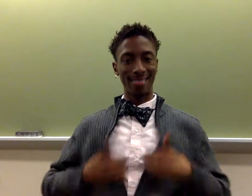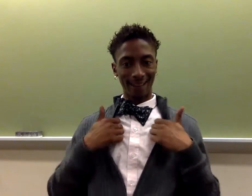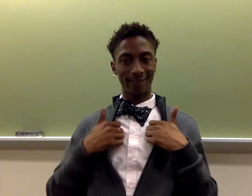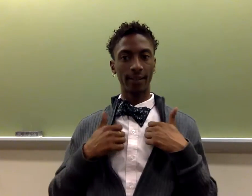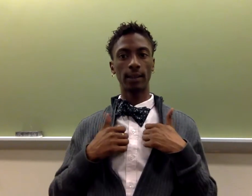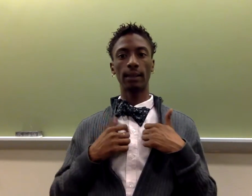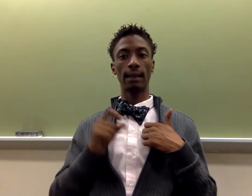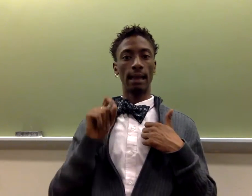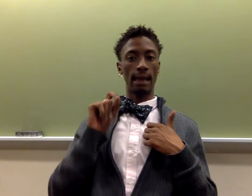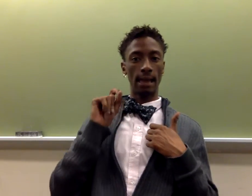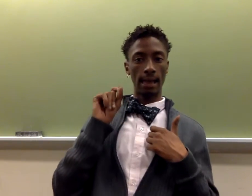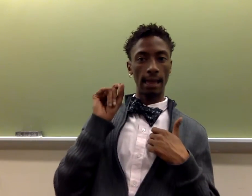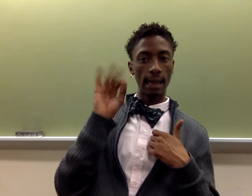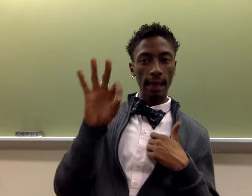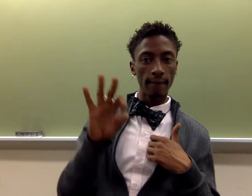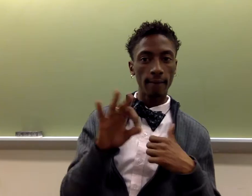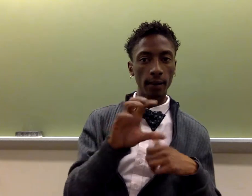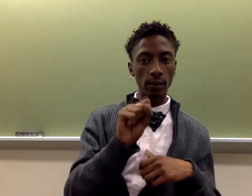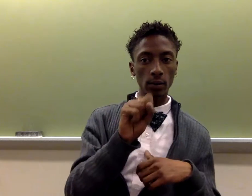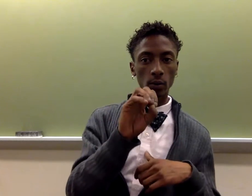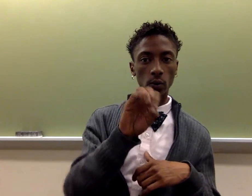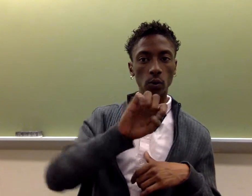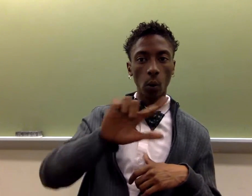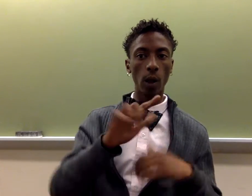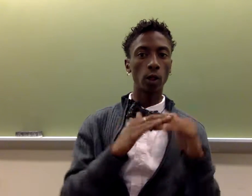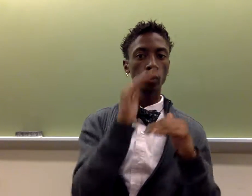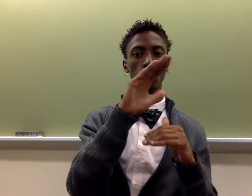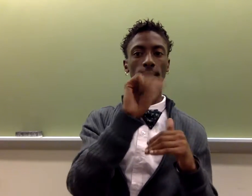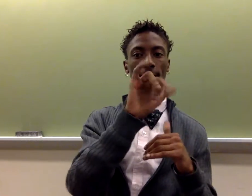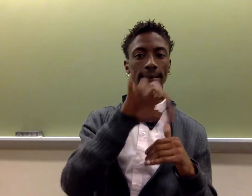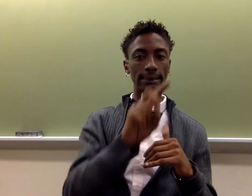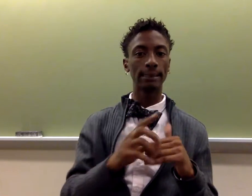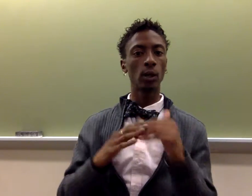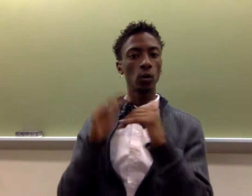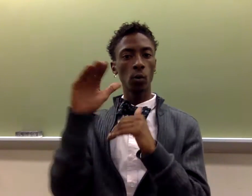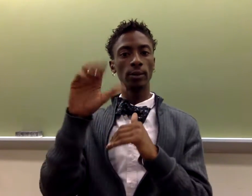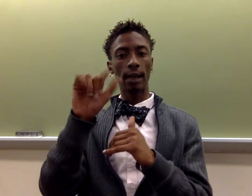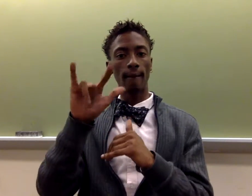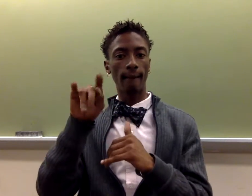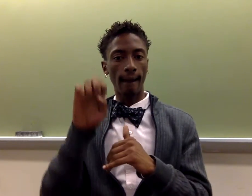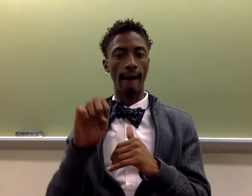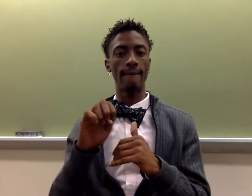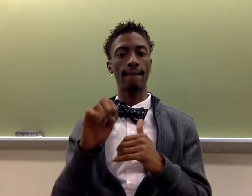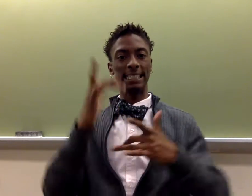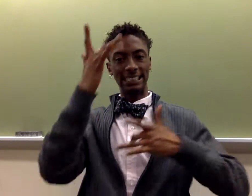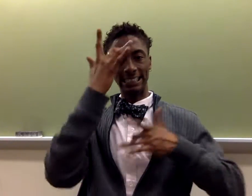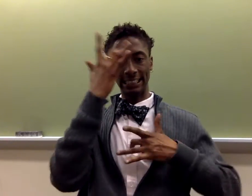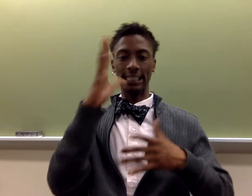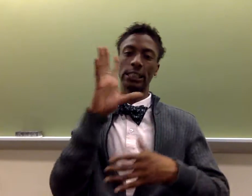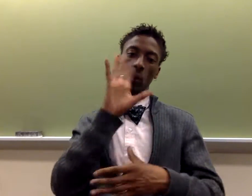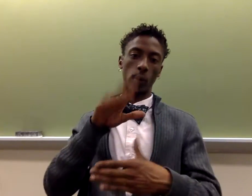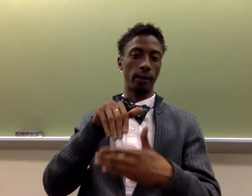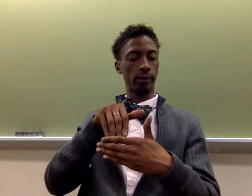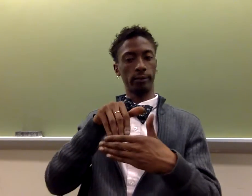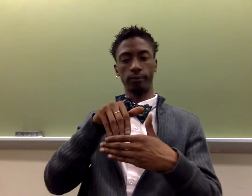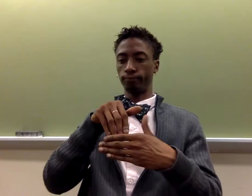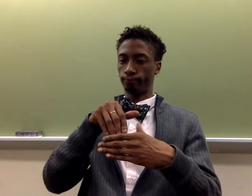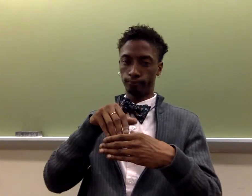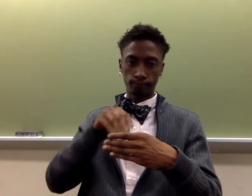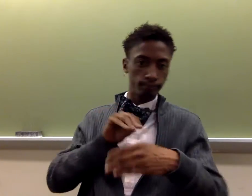soil is too acid, if the soil is too alkaline, disease will enter the plants grown in that soil, or they